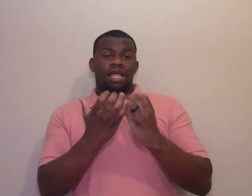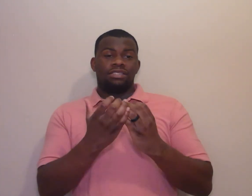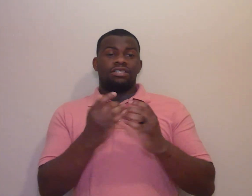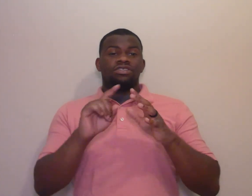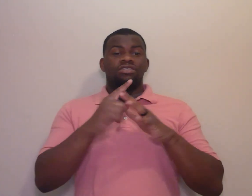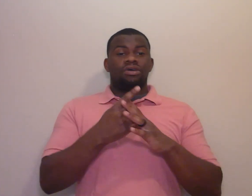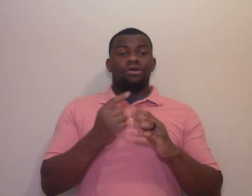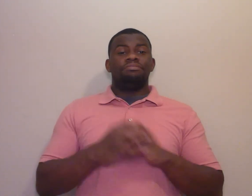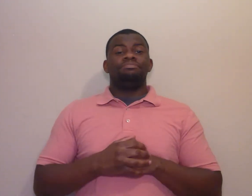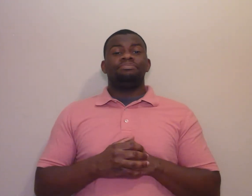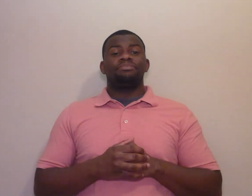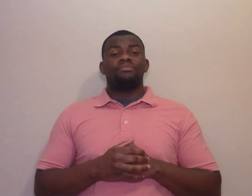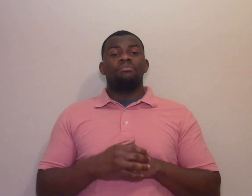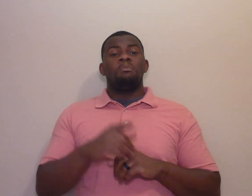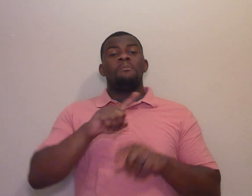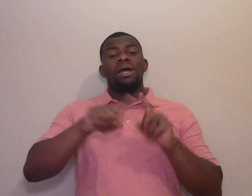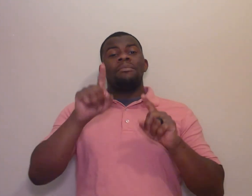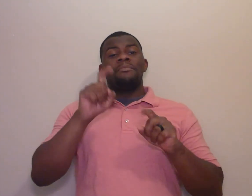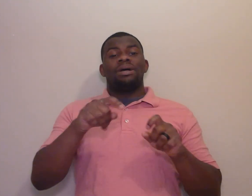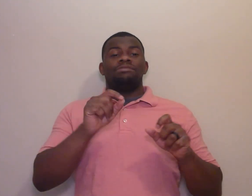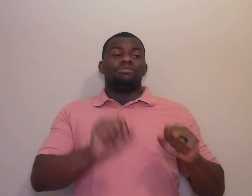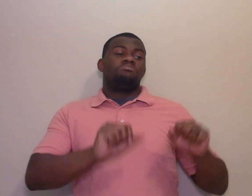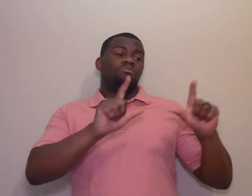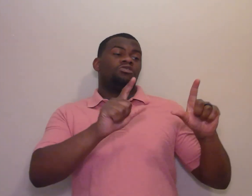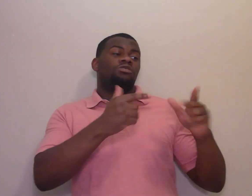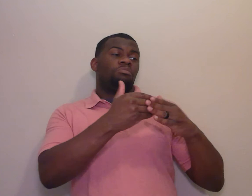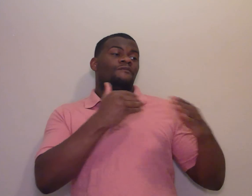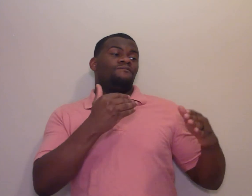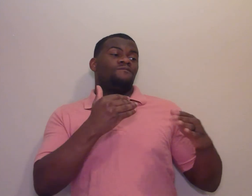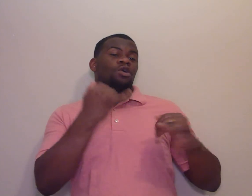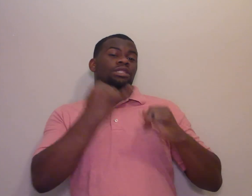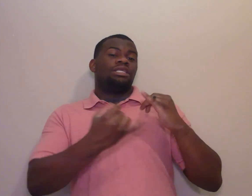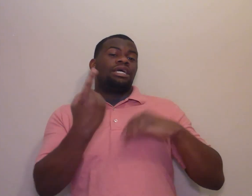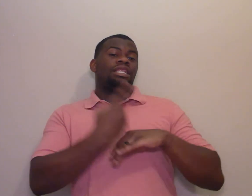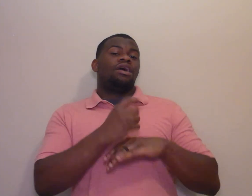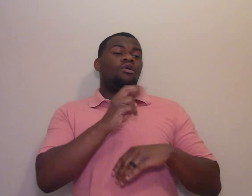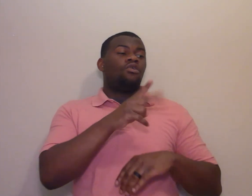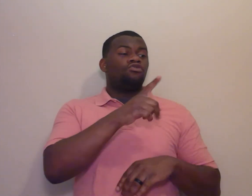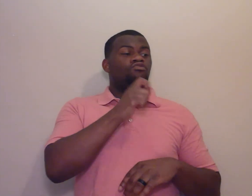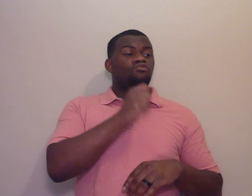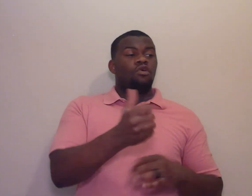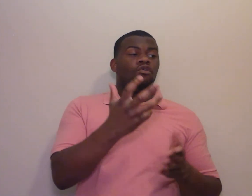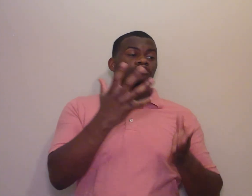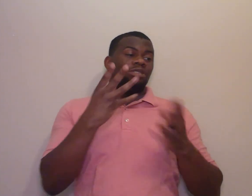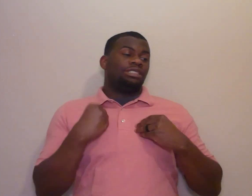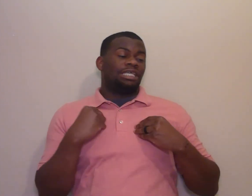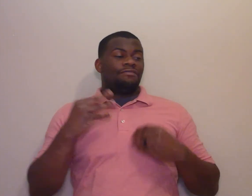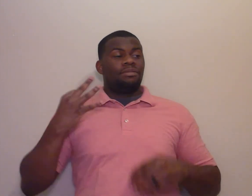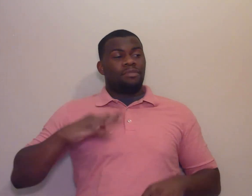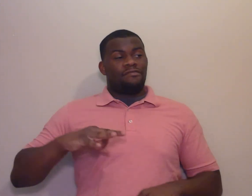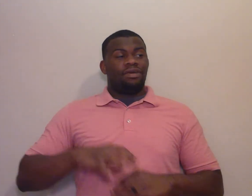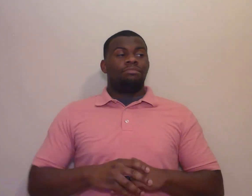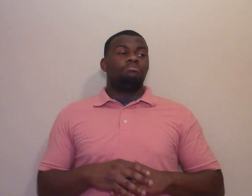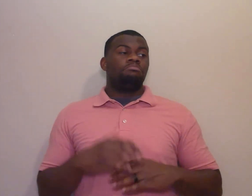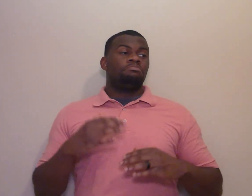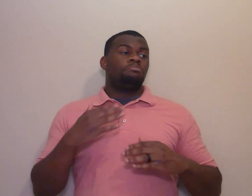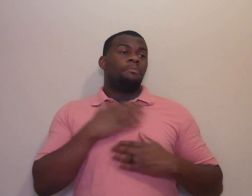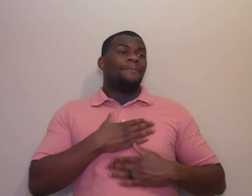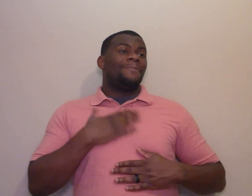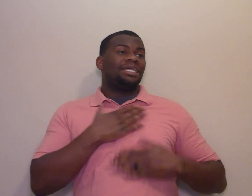the posted deadline or the student will not receive the benefit. Please be aware that you may be taxed for the discounted amount